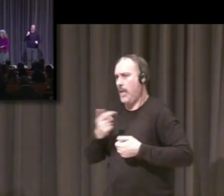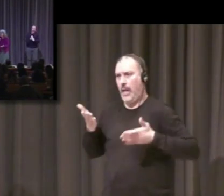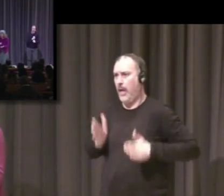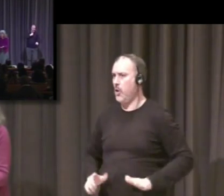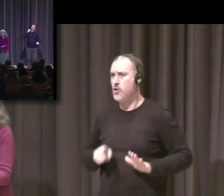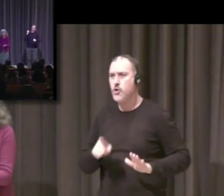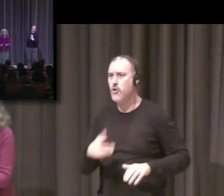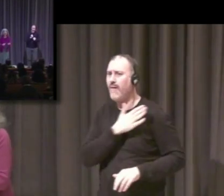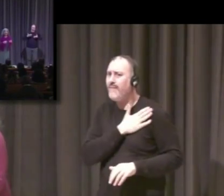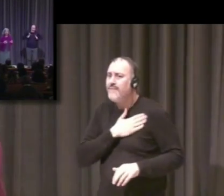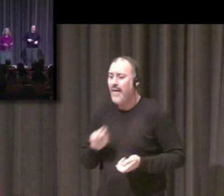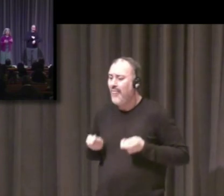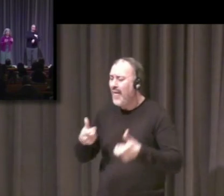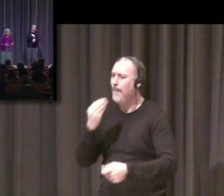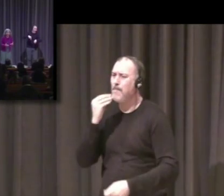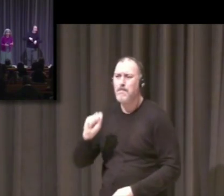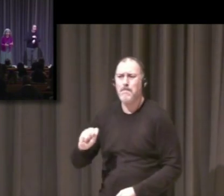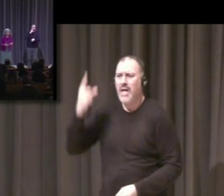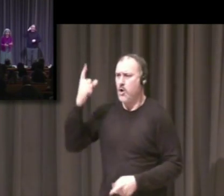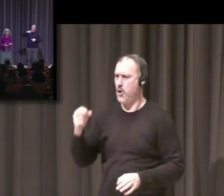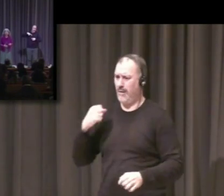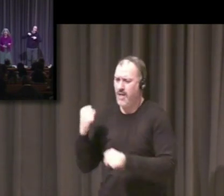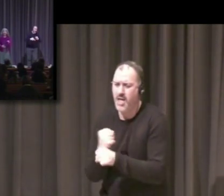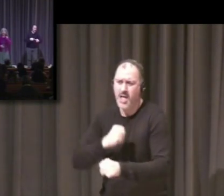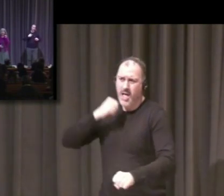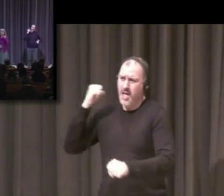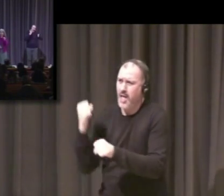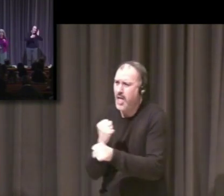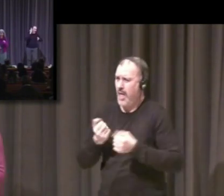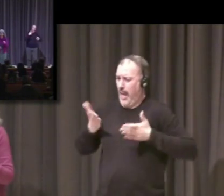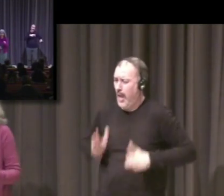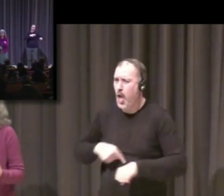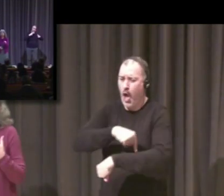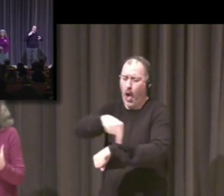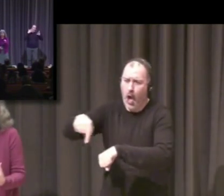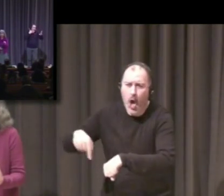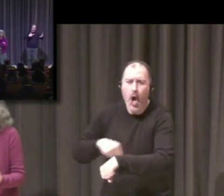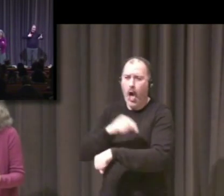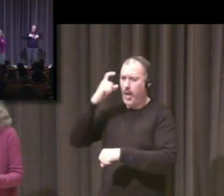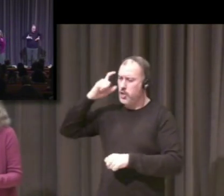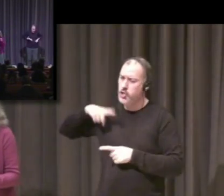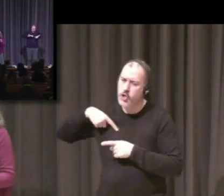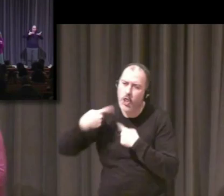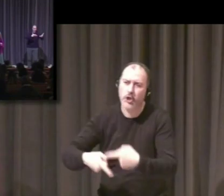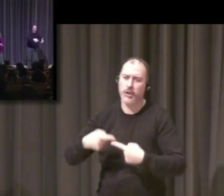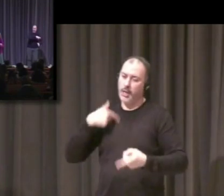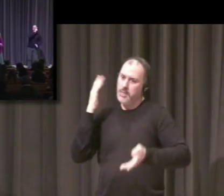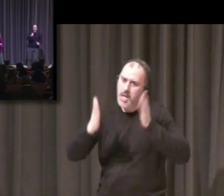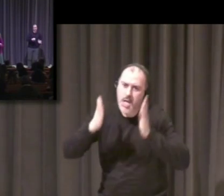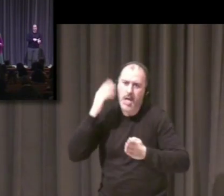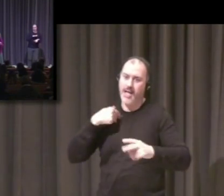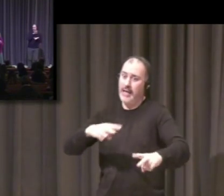hours every day. They were devoted. But they were